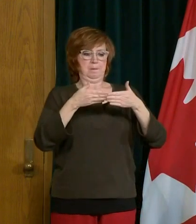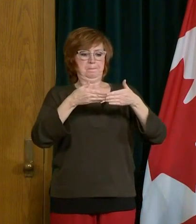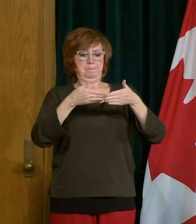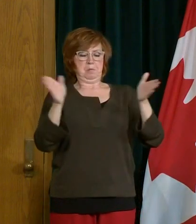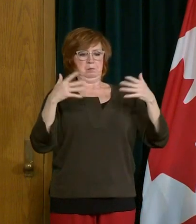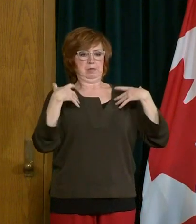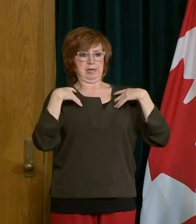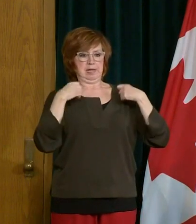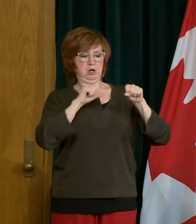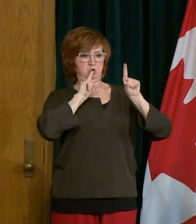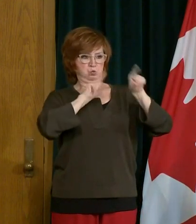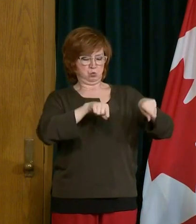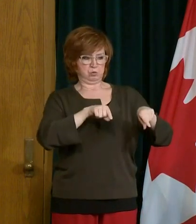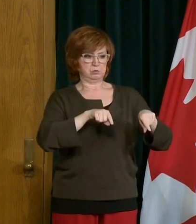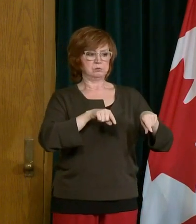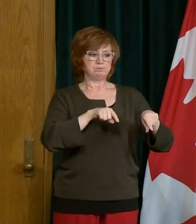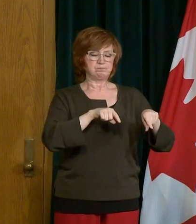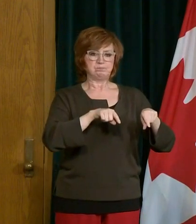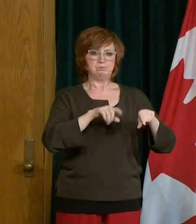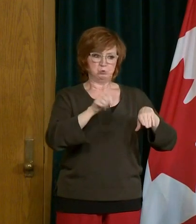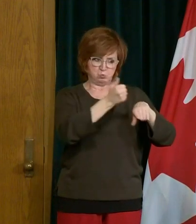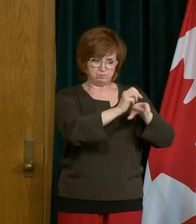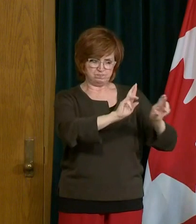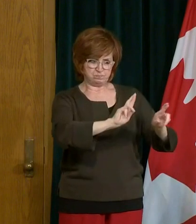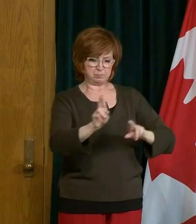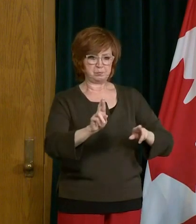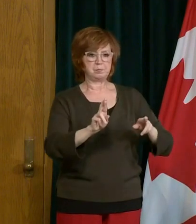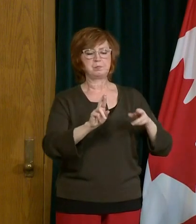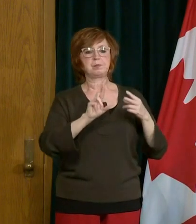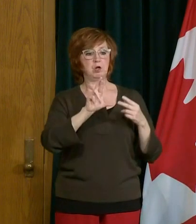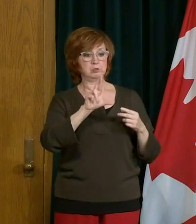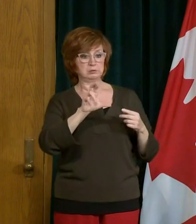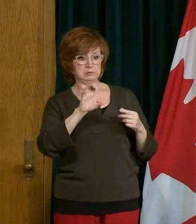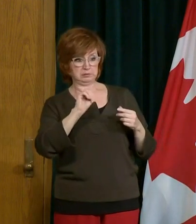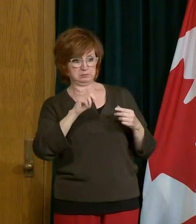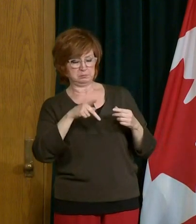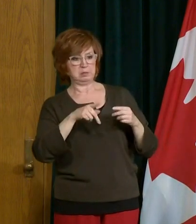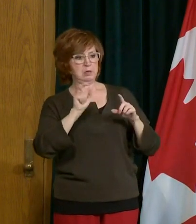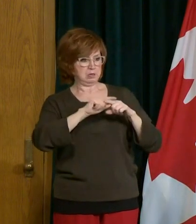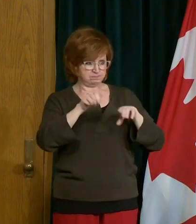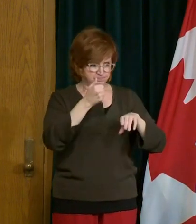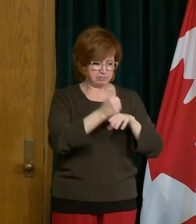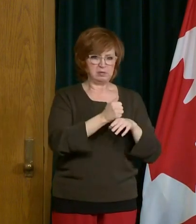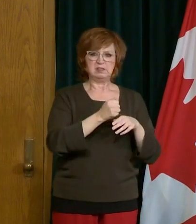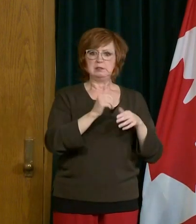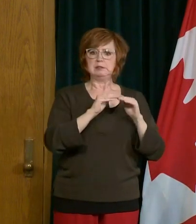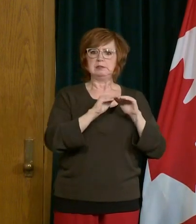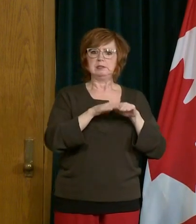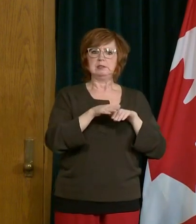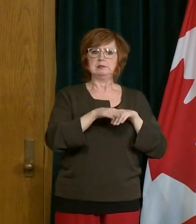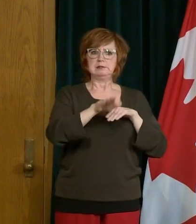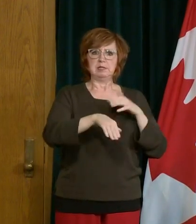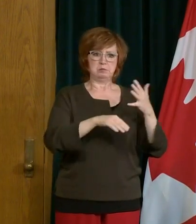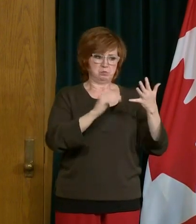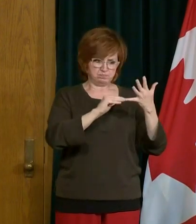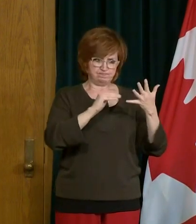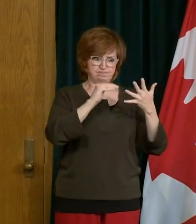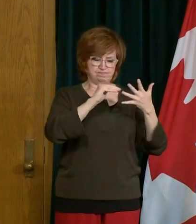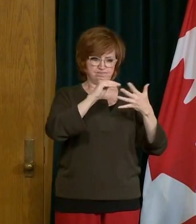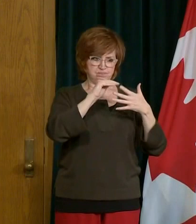through a phased approach of education with individuals that may not be following the public health orders and ultimately leading up